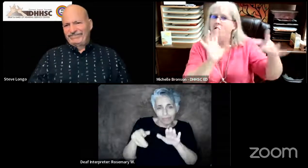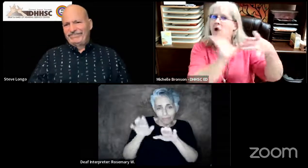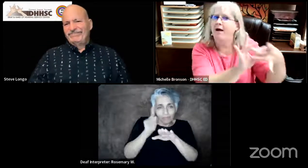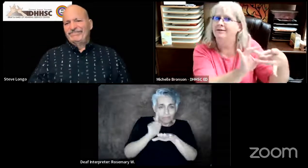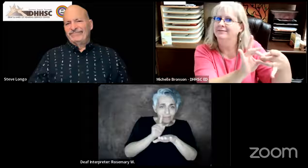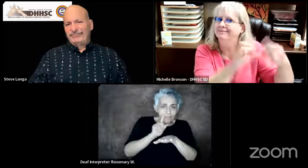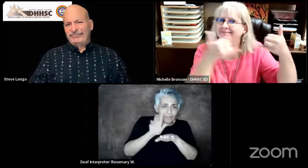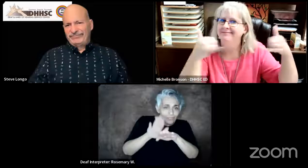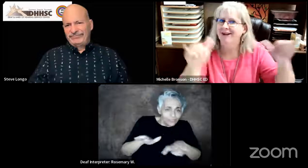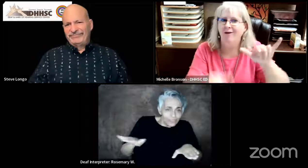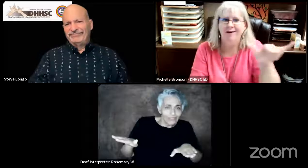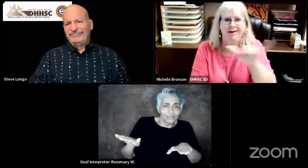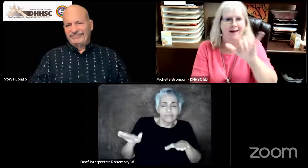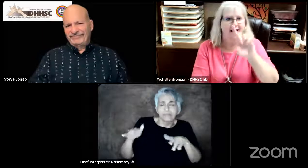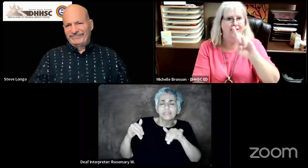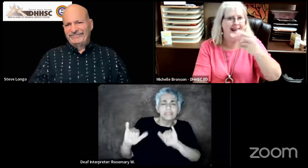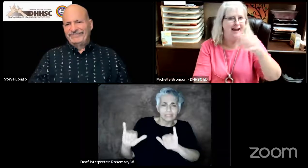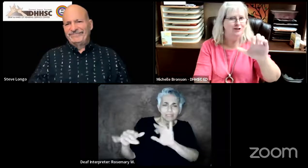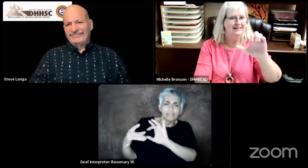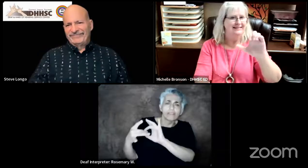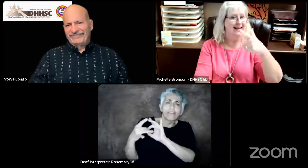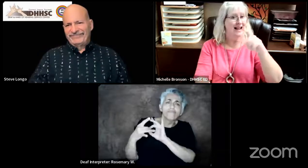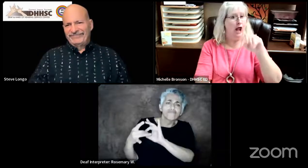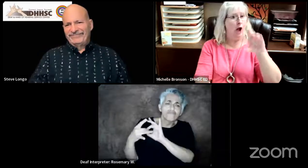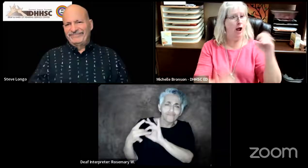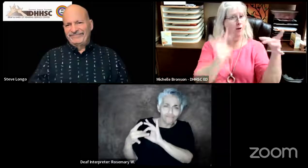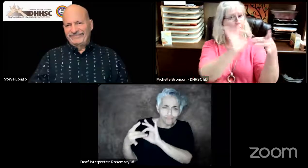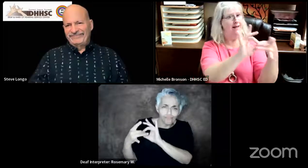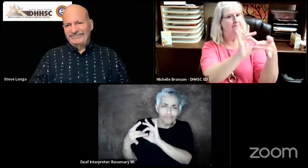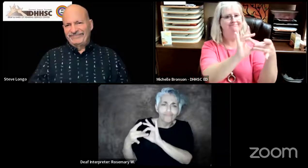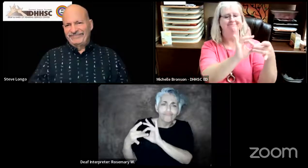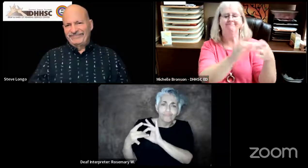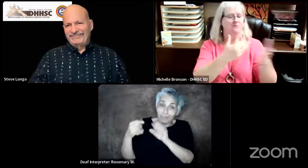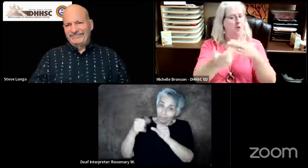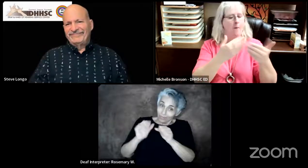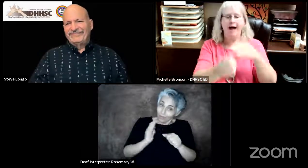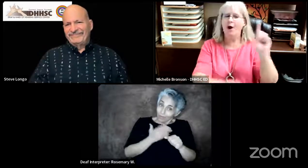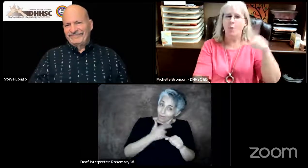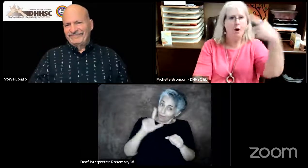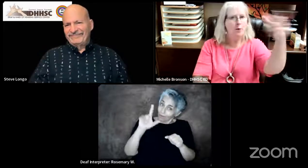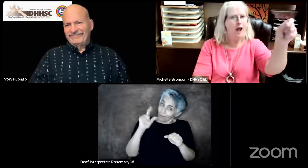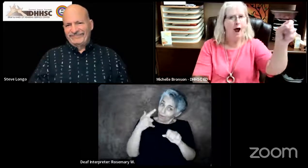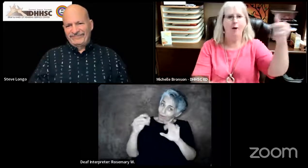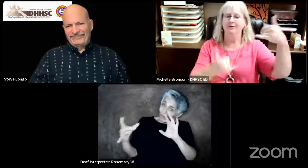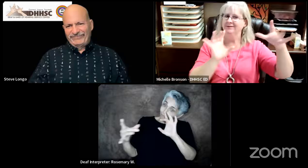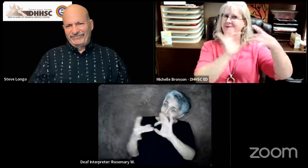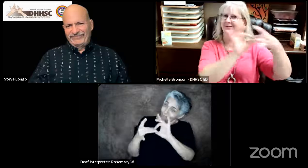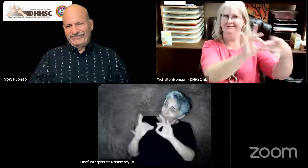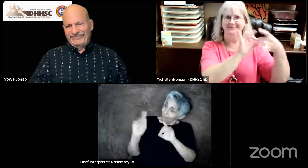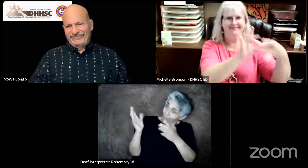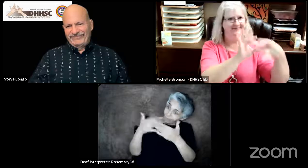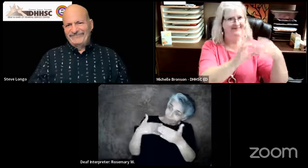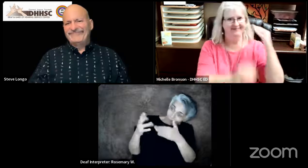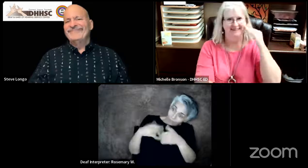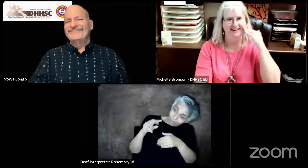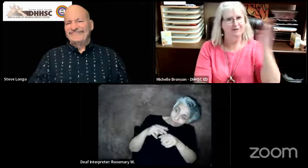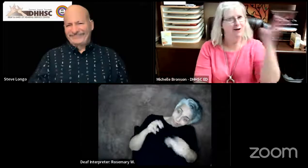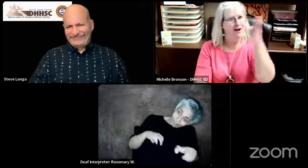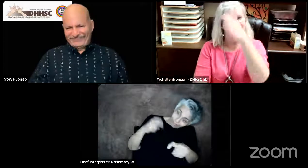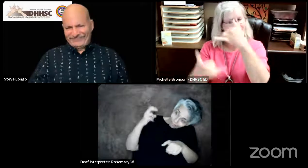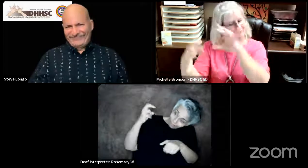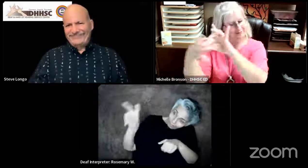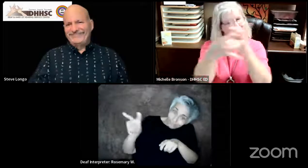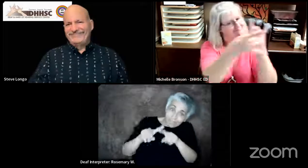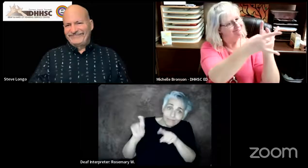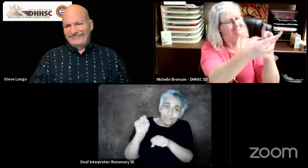model for the children, and we still have that relationship, you know, just like the DHHSC logo is. It doesn't matter where our